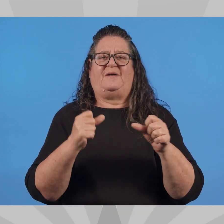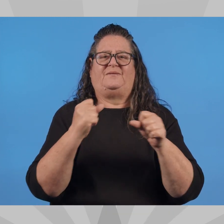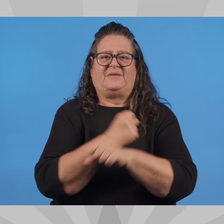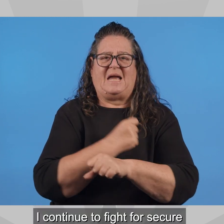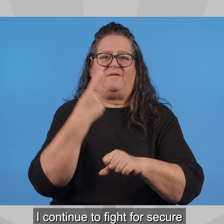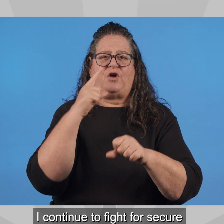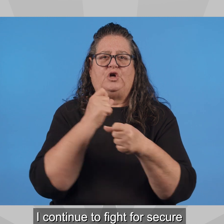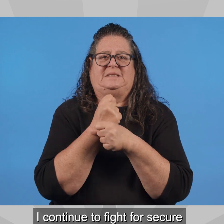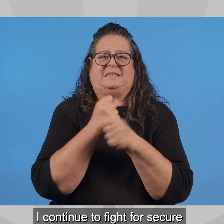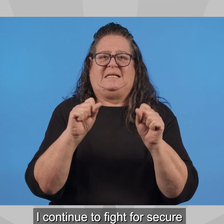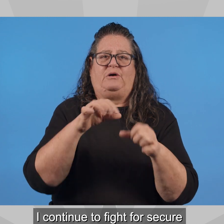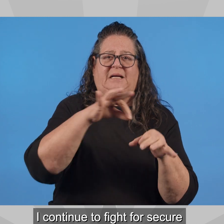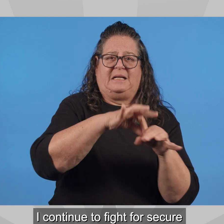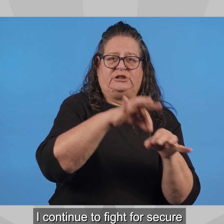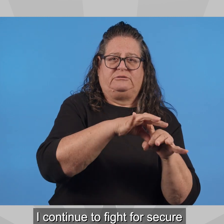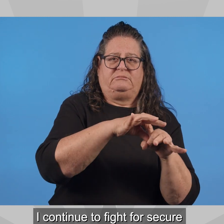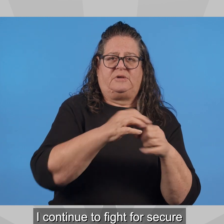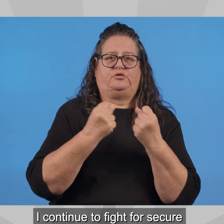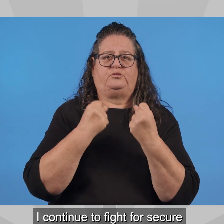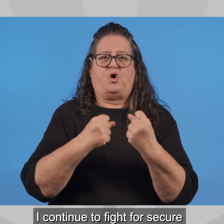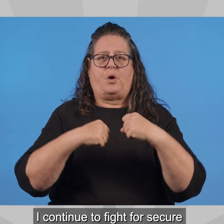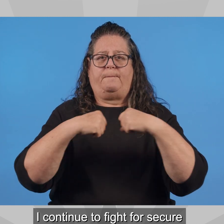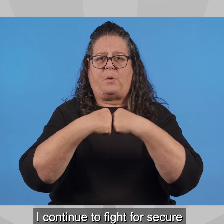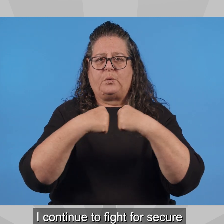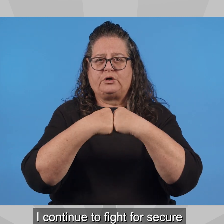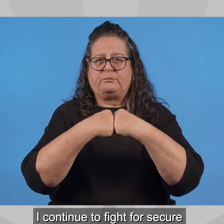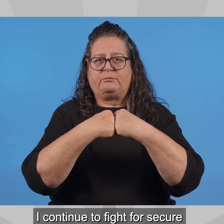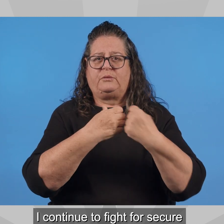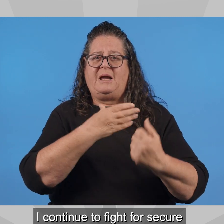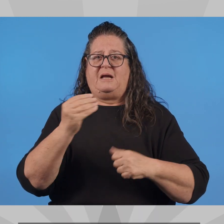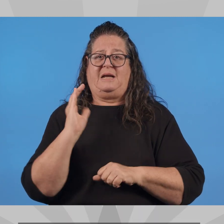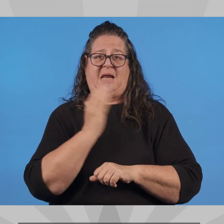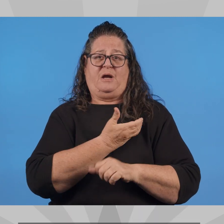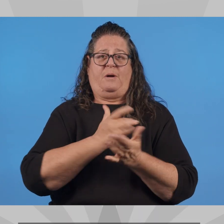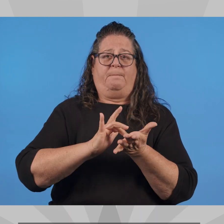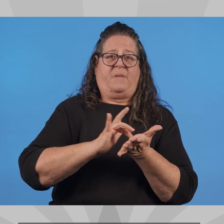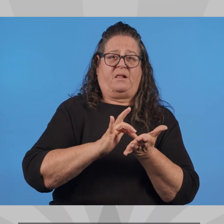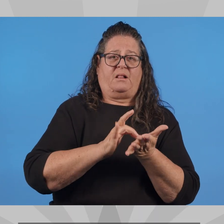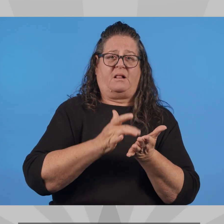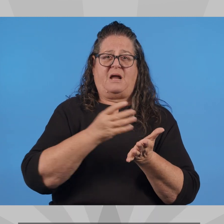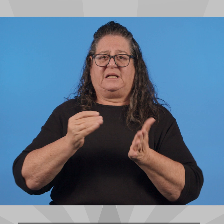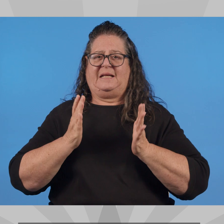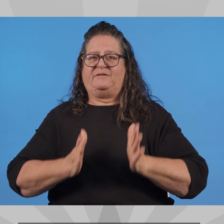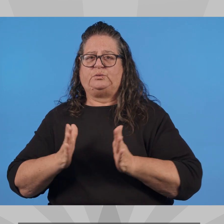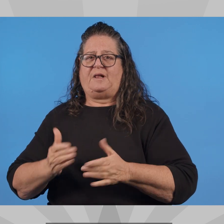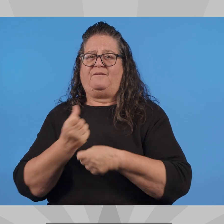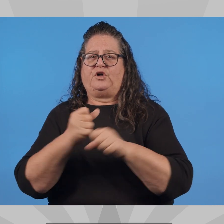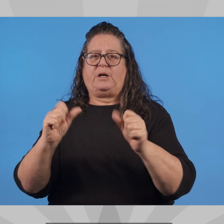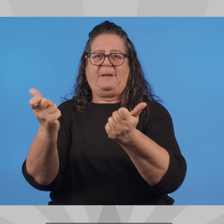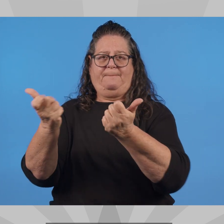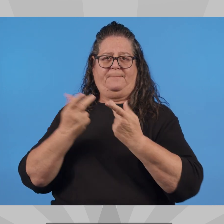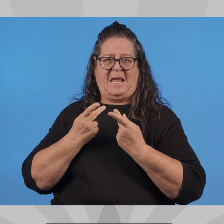I continue to fight for secure elections, strong borders, and full restoration of our medical